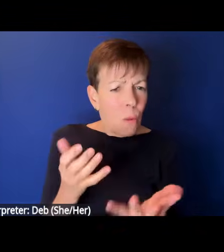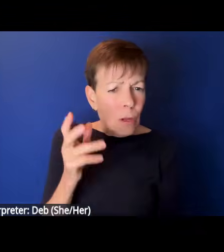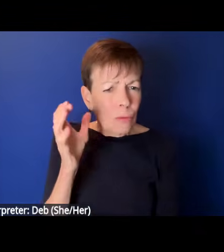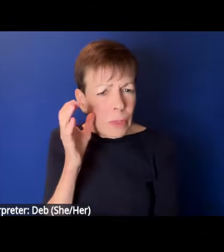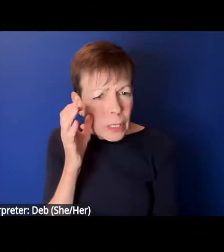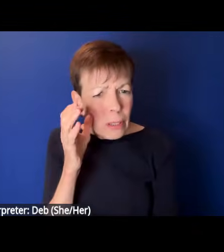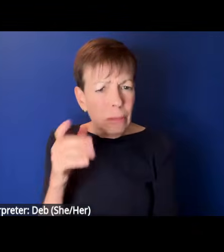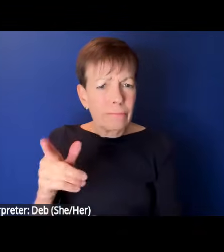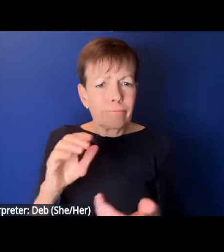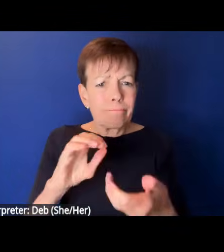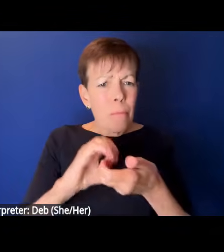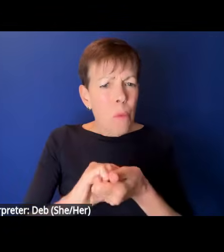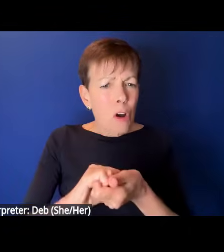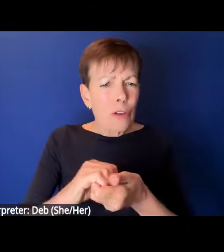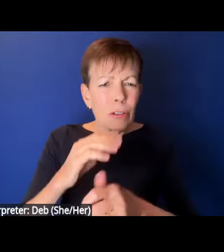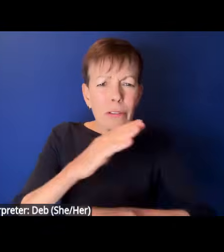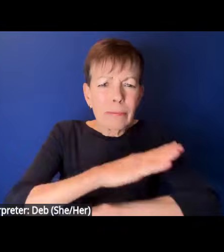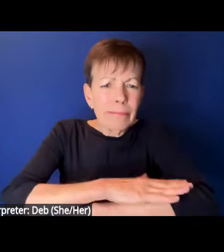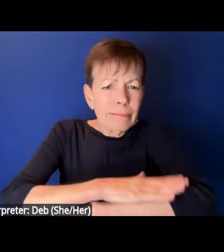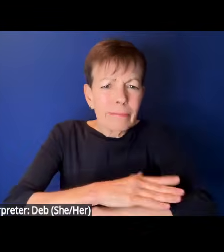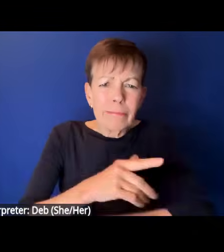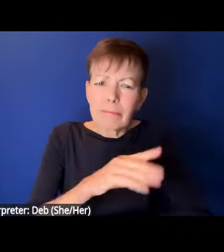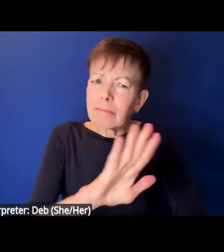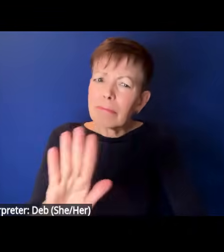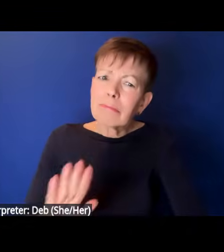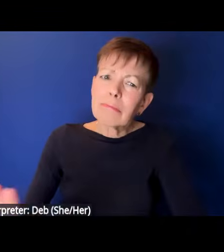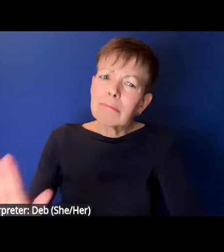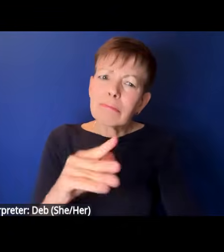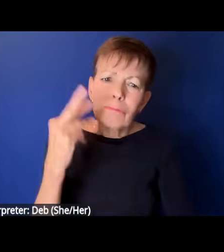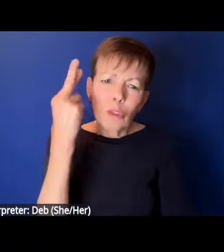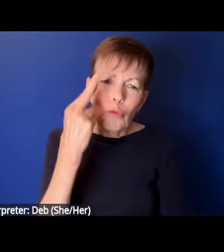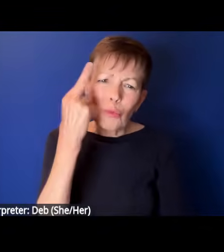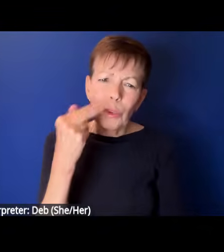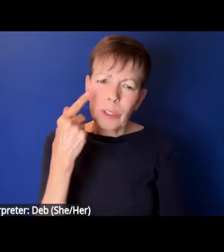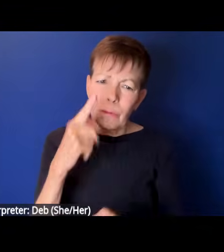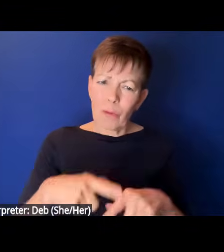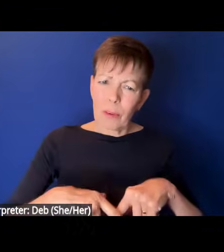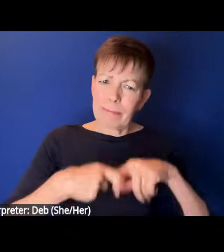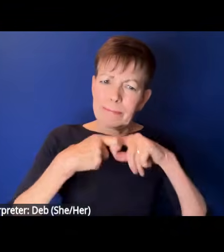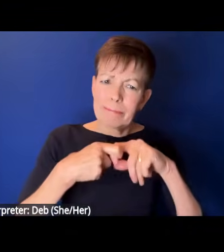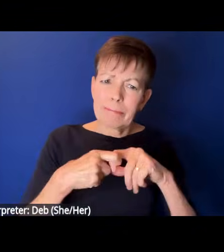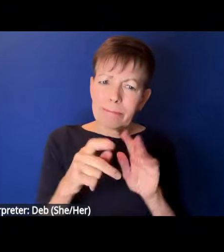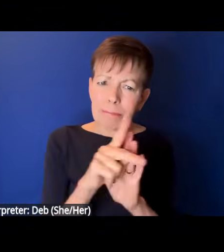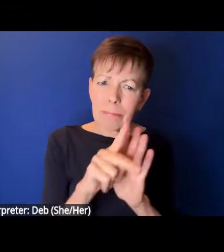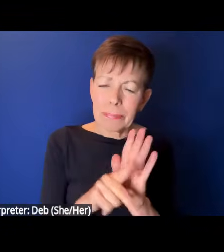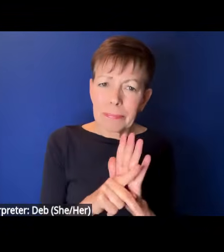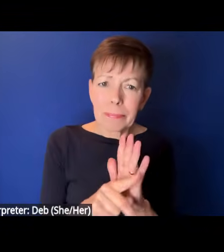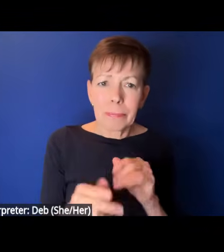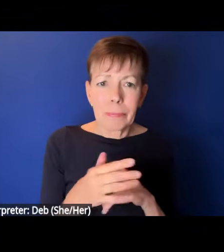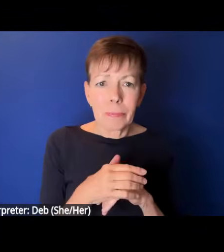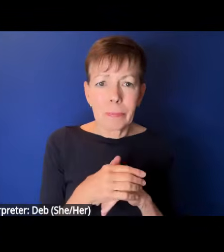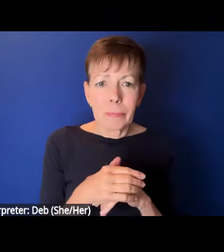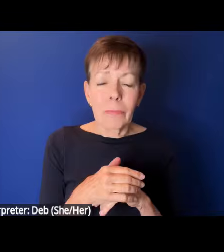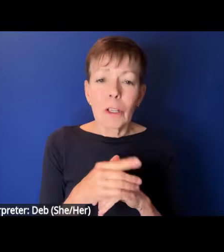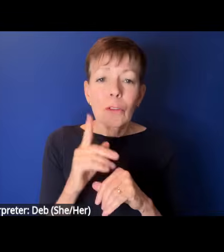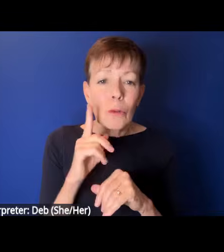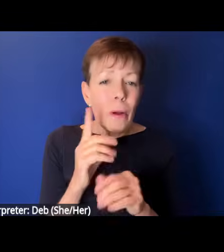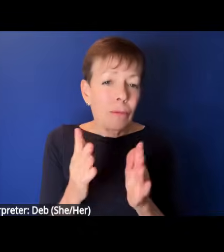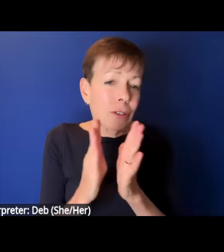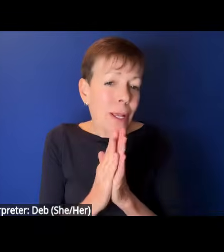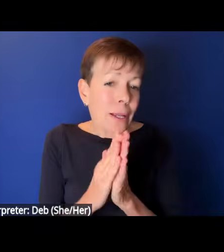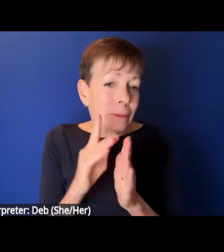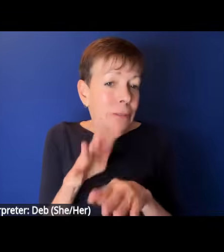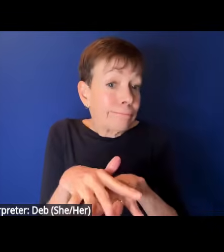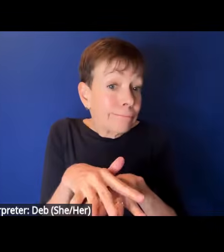know, rationale or how, you know, what the feelings are about those. And so it's just a step in the right direction to take, kind of slow down and be able